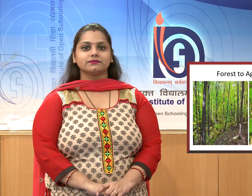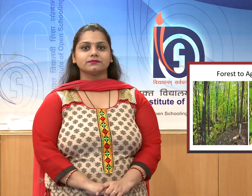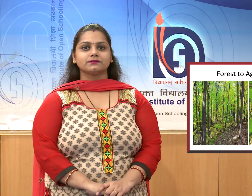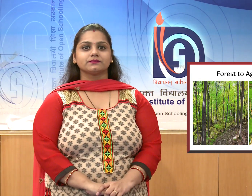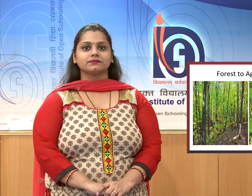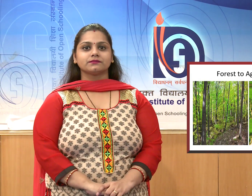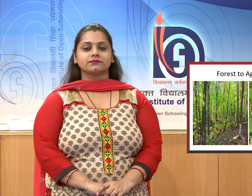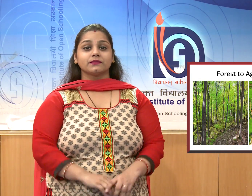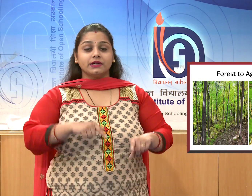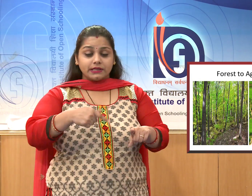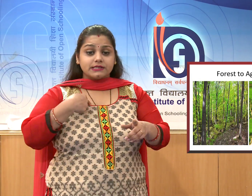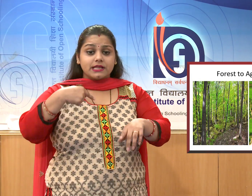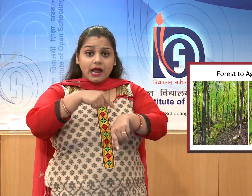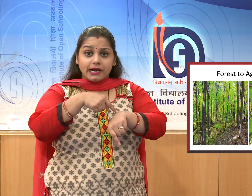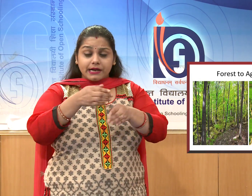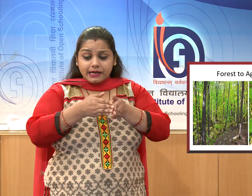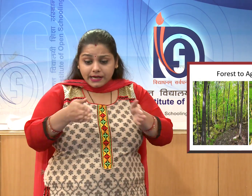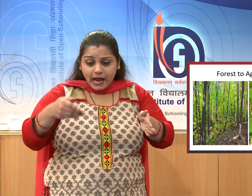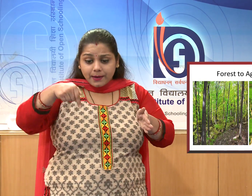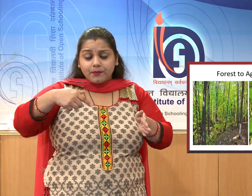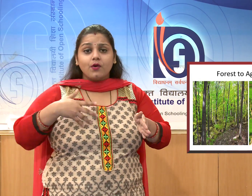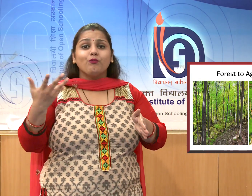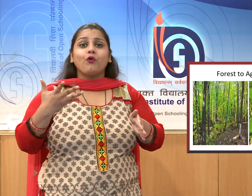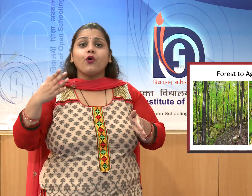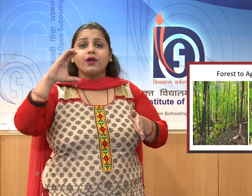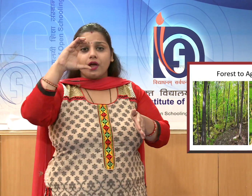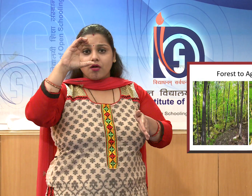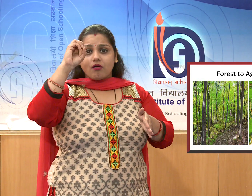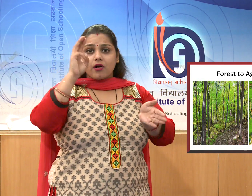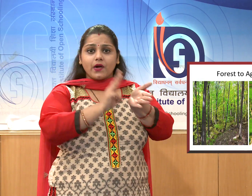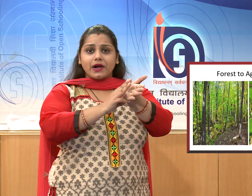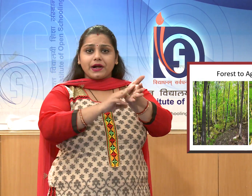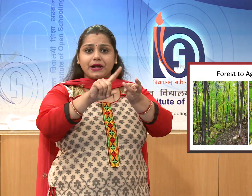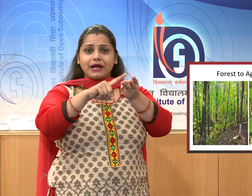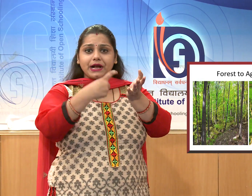This was a period of commercialization of agriculture and